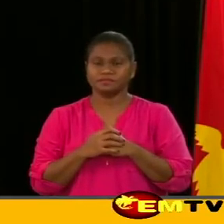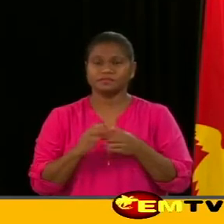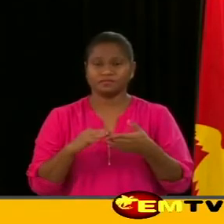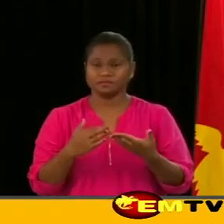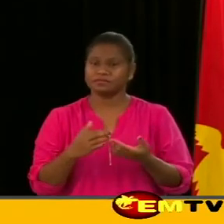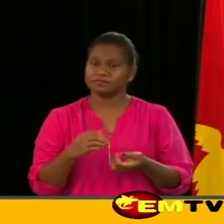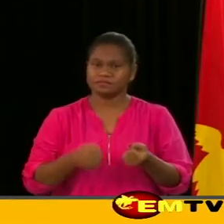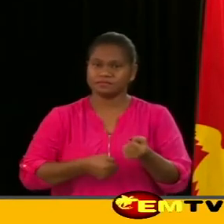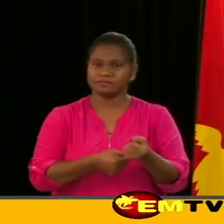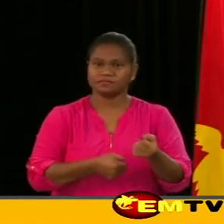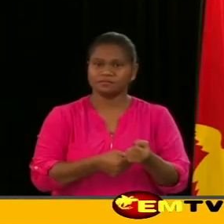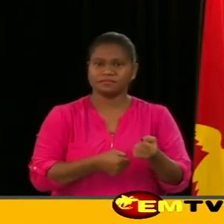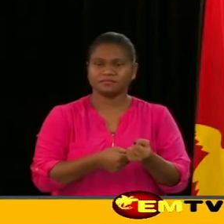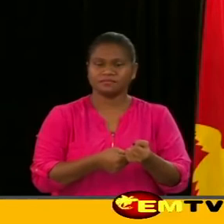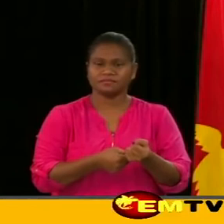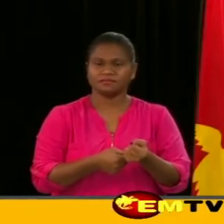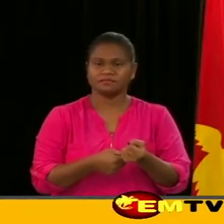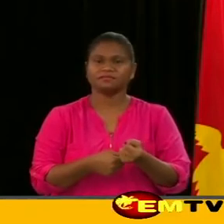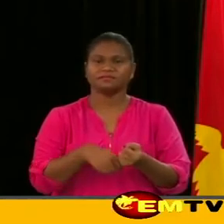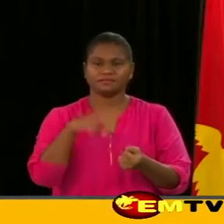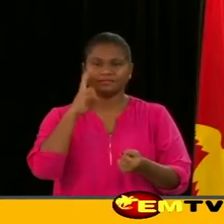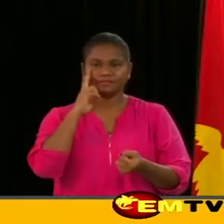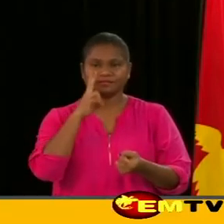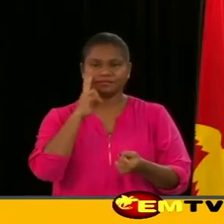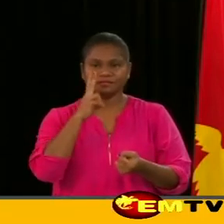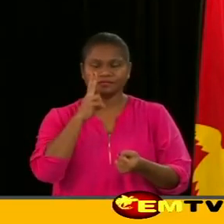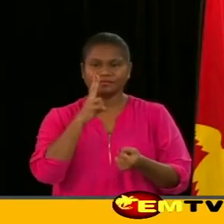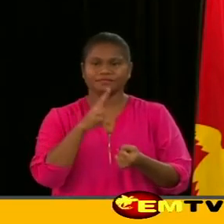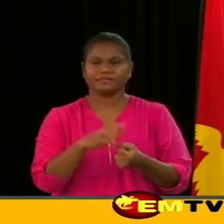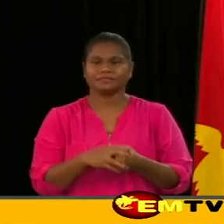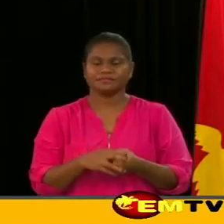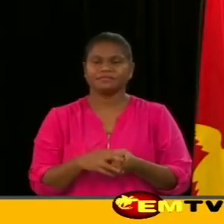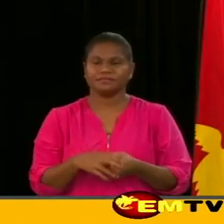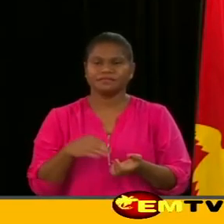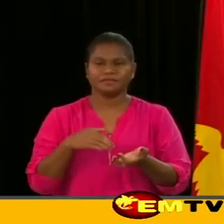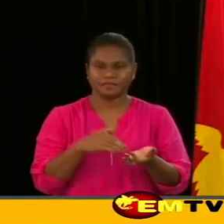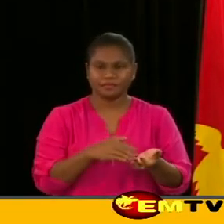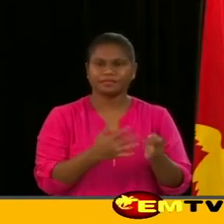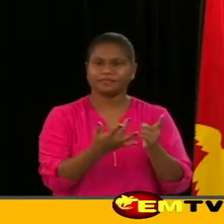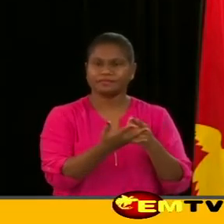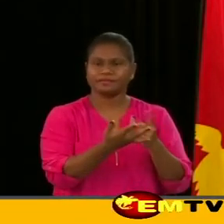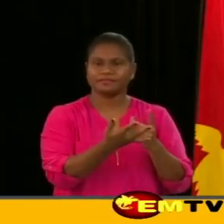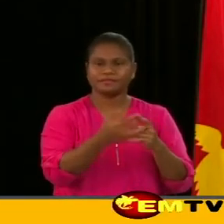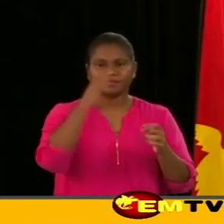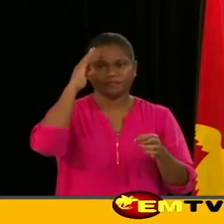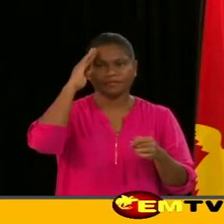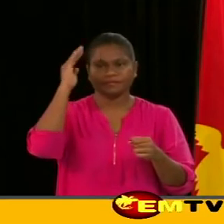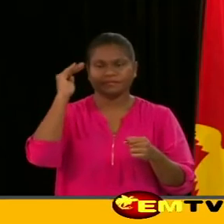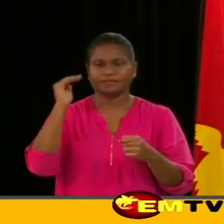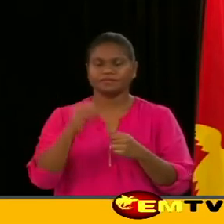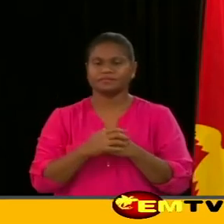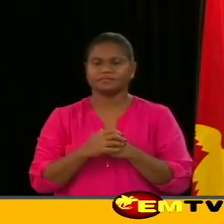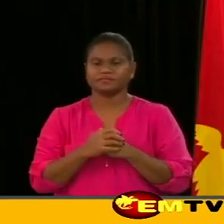assist in ensuring that we provide the necessary assistance to the Indonesian authorities